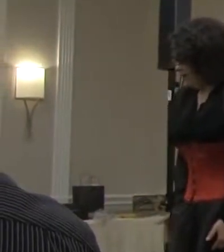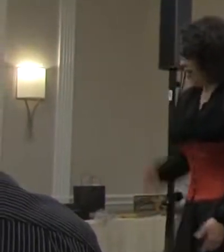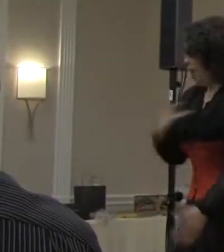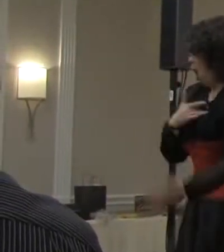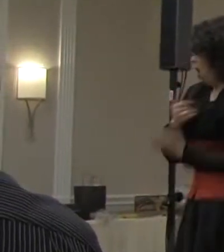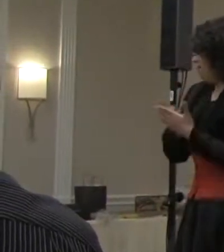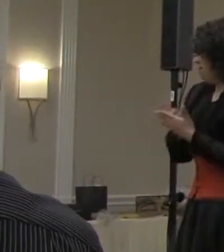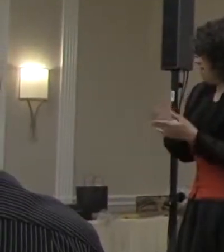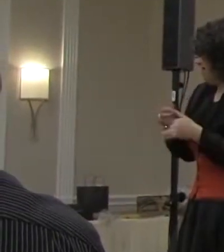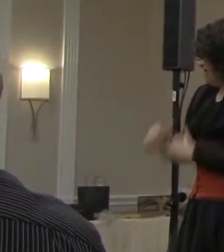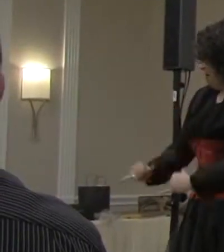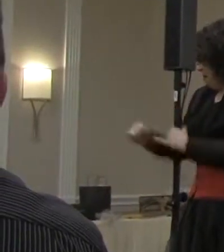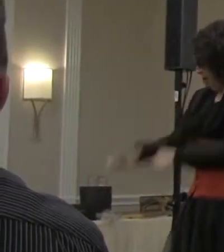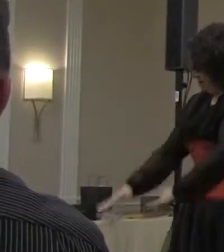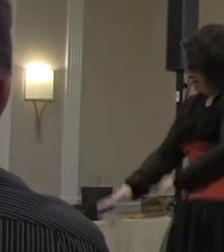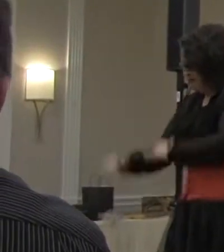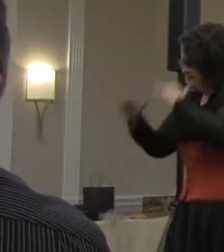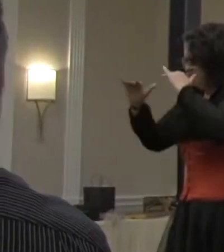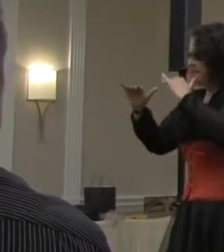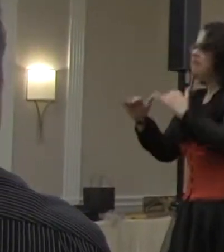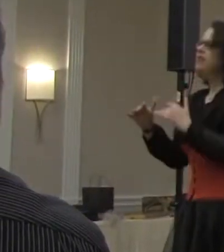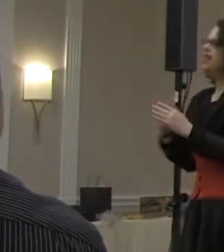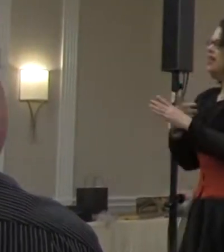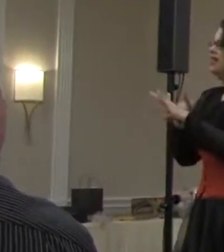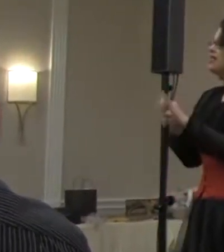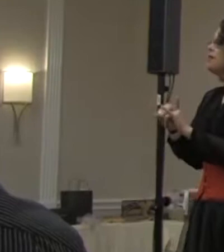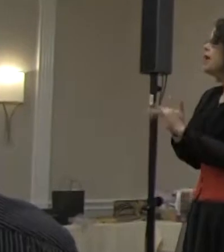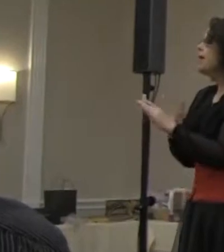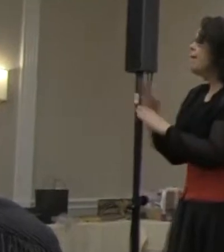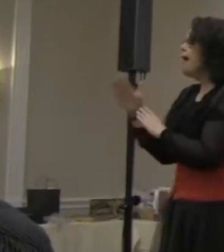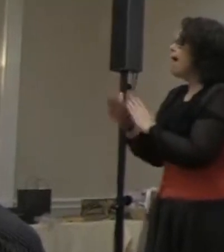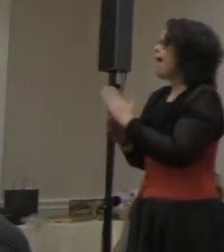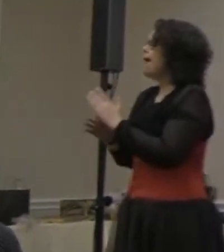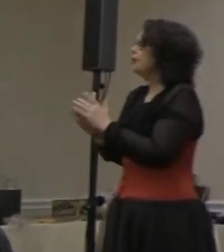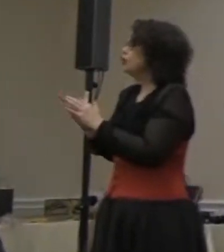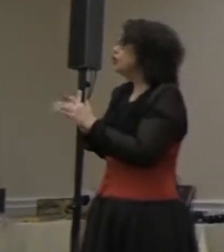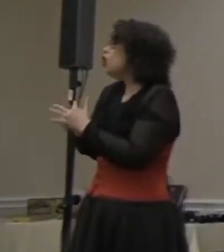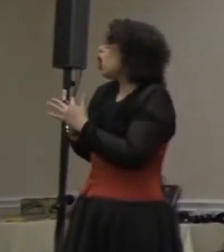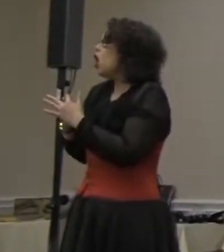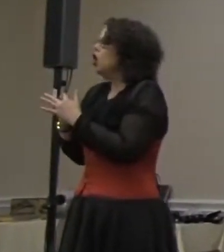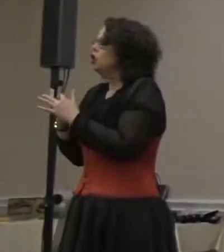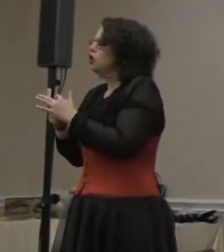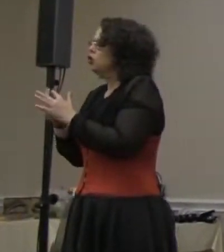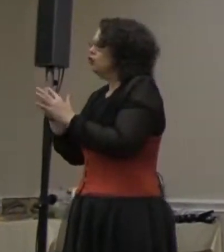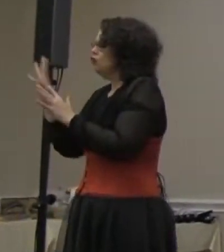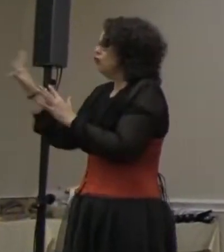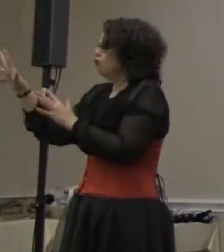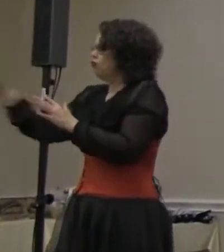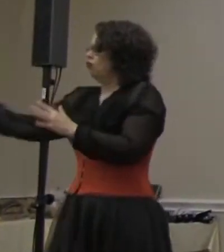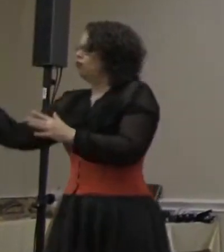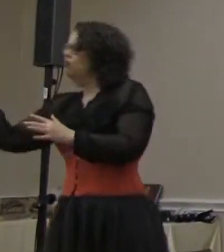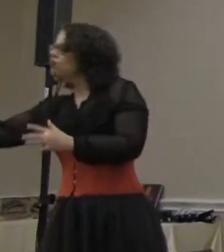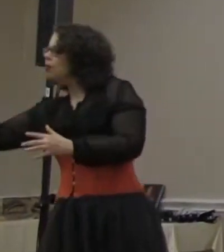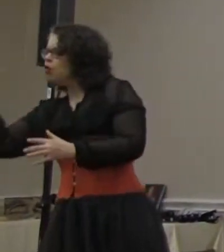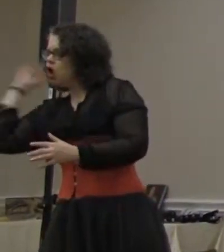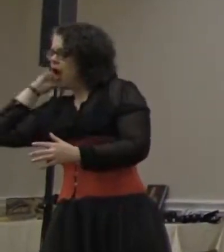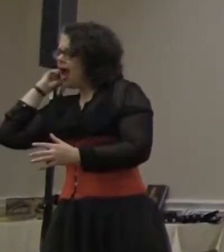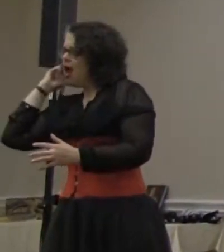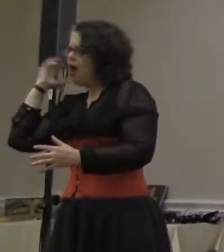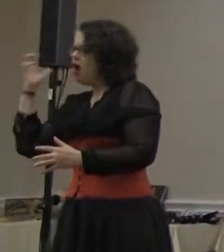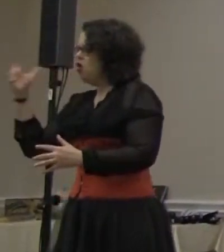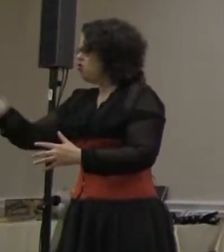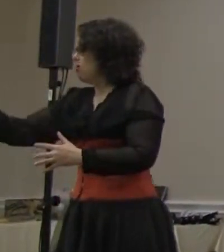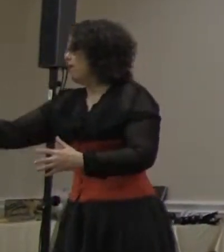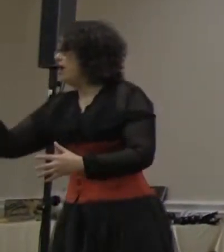heart rate, while my hand begins to weave its way through her hair, gripping and